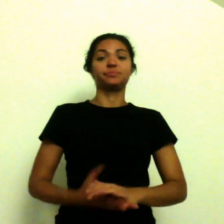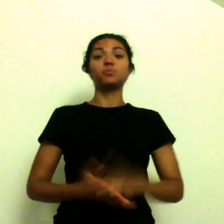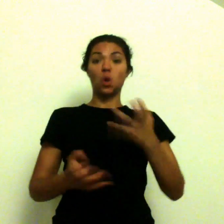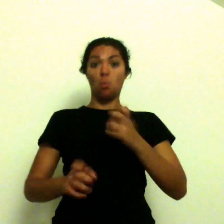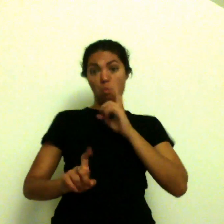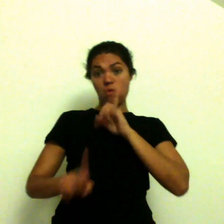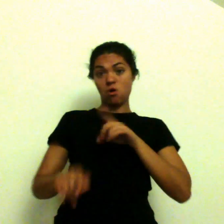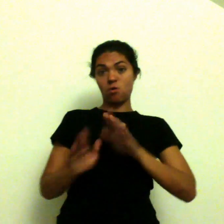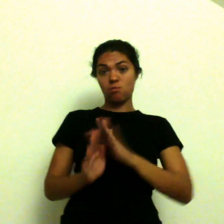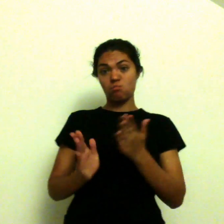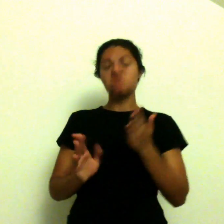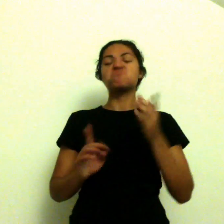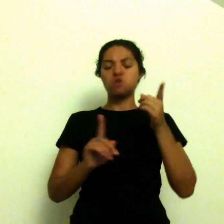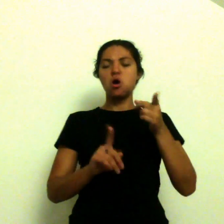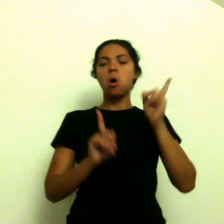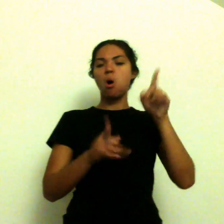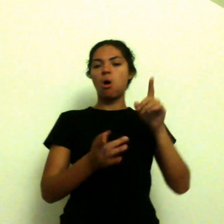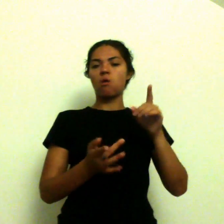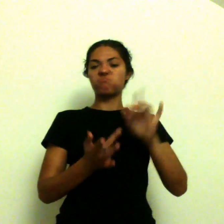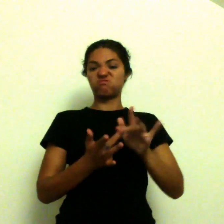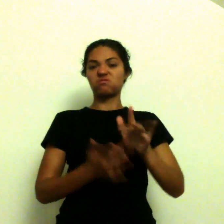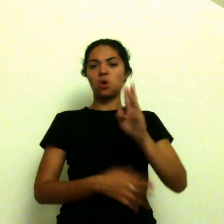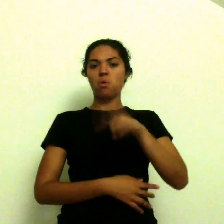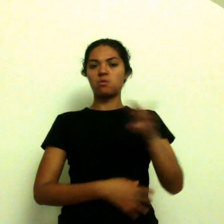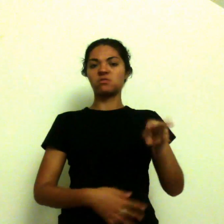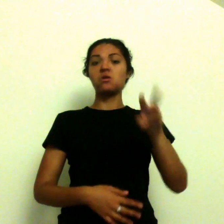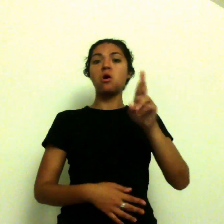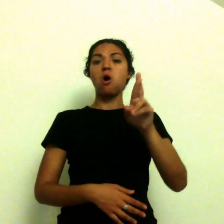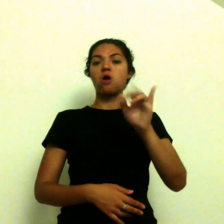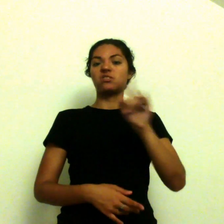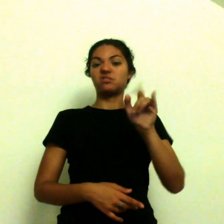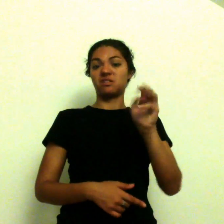If you'd like to write, address your envelope to RZIM, Post Office Box